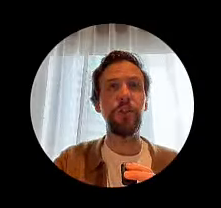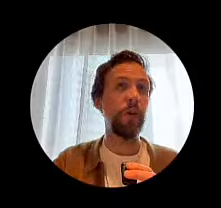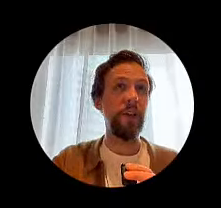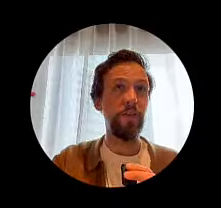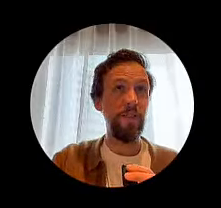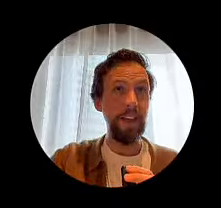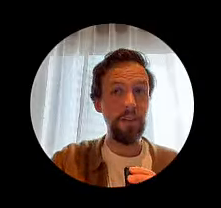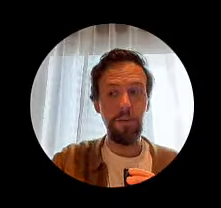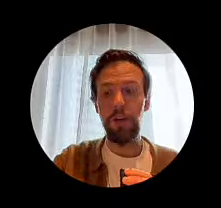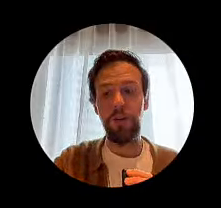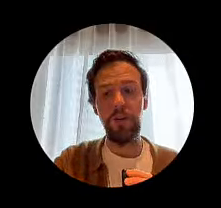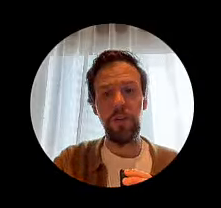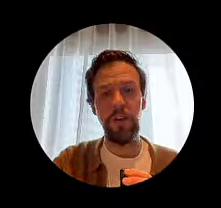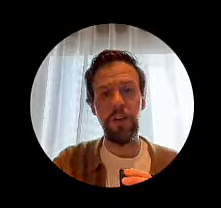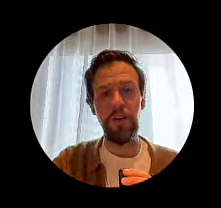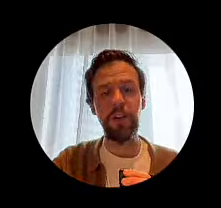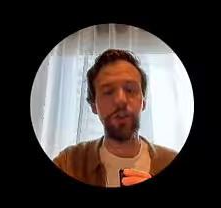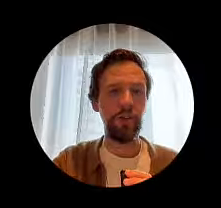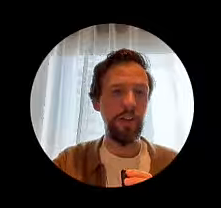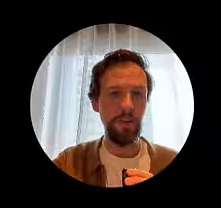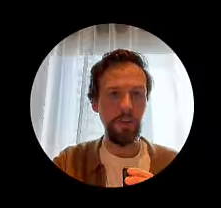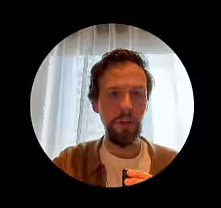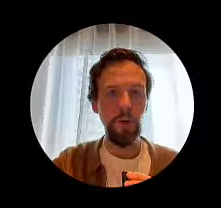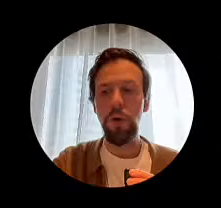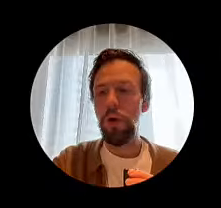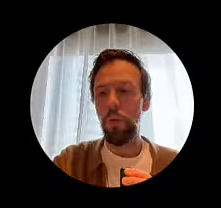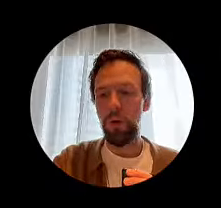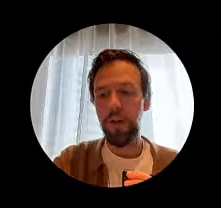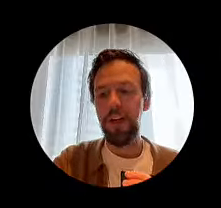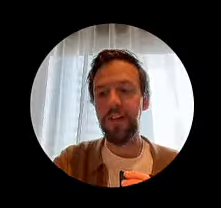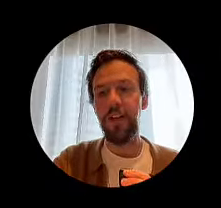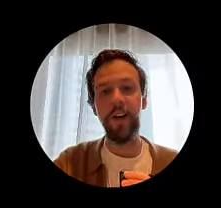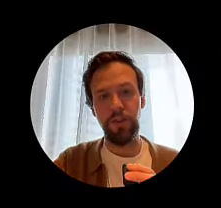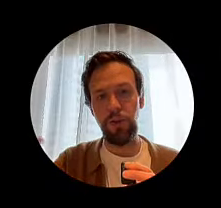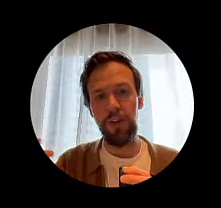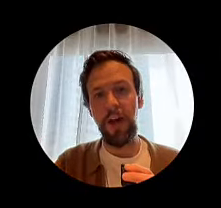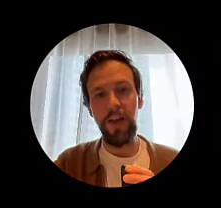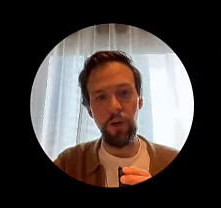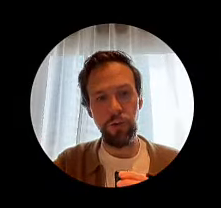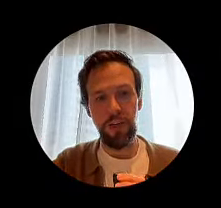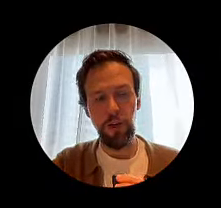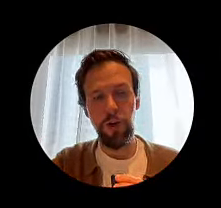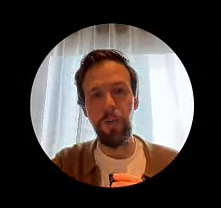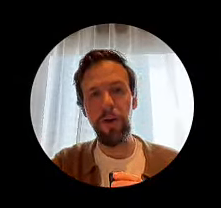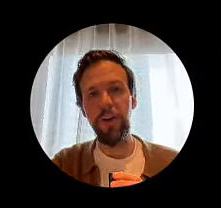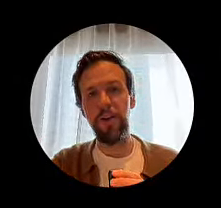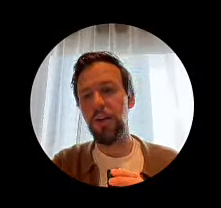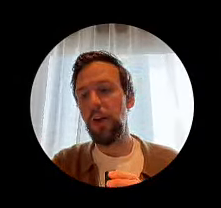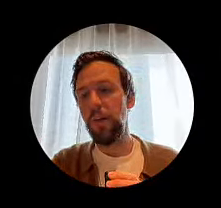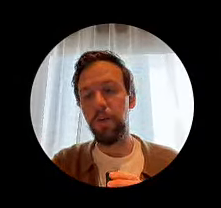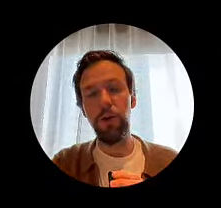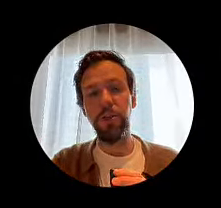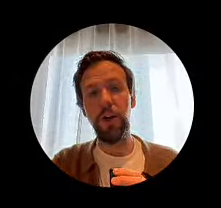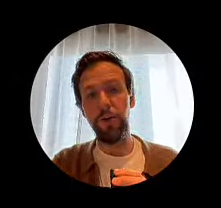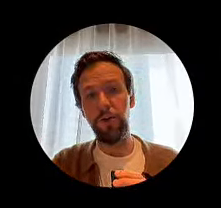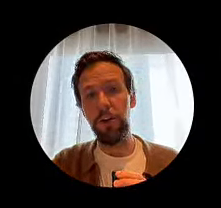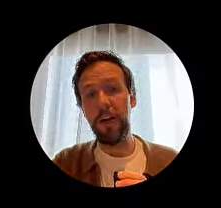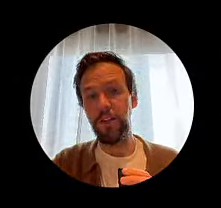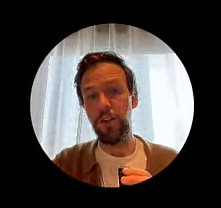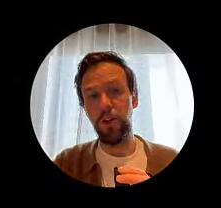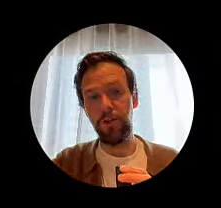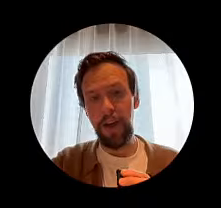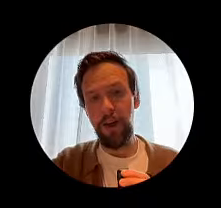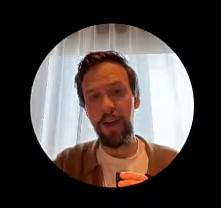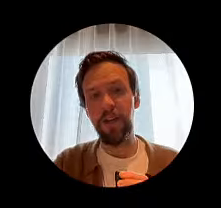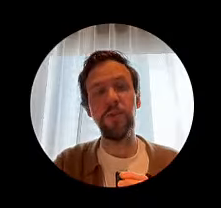those issues and vent about their issue and let me know where they get stuck so that I also can learn about it. But also Art of Fauna